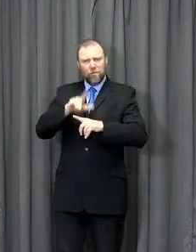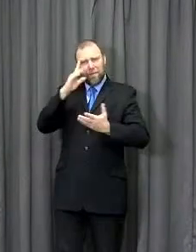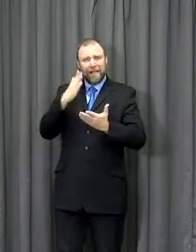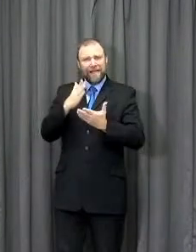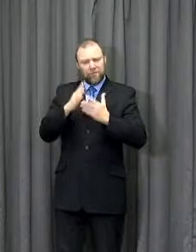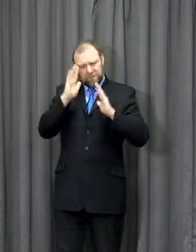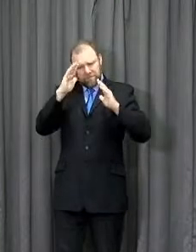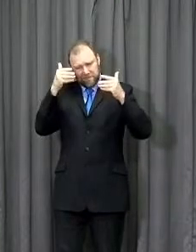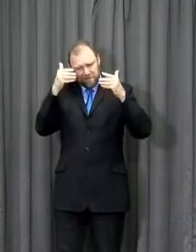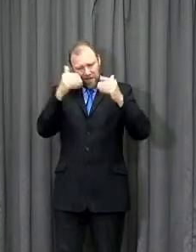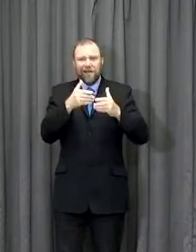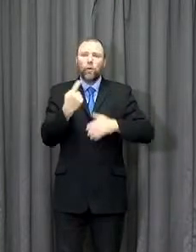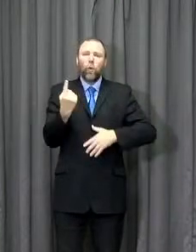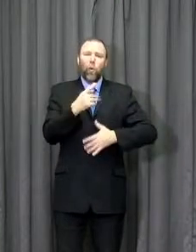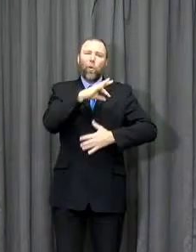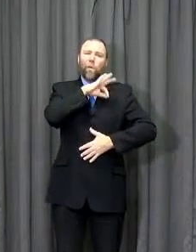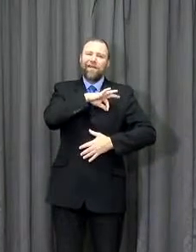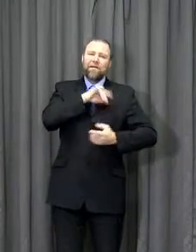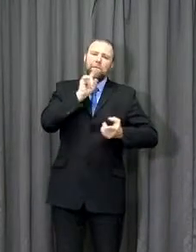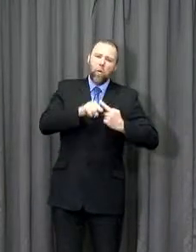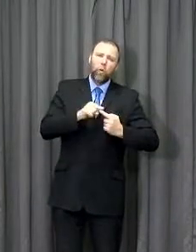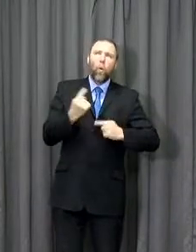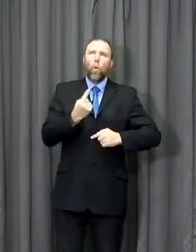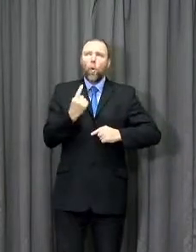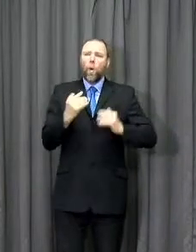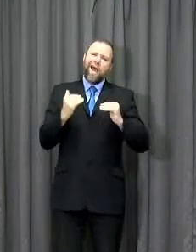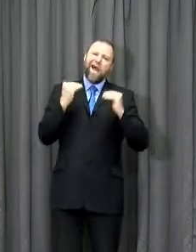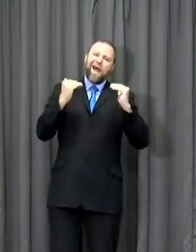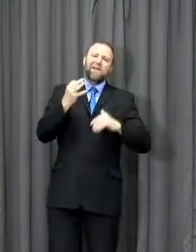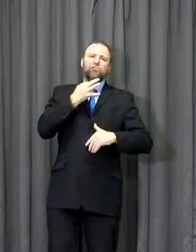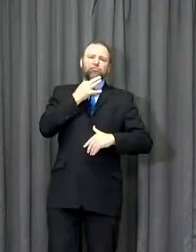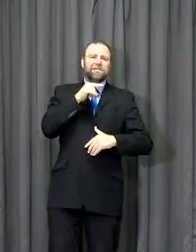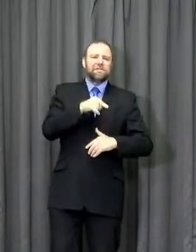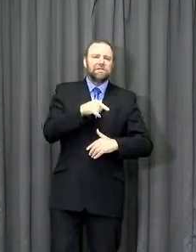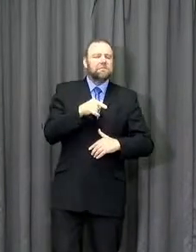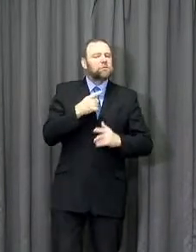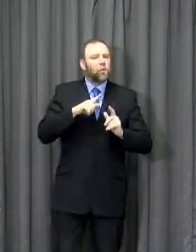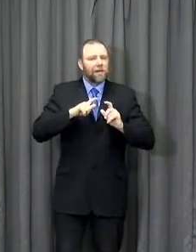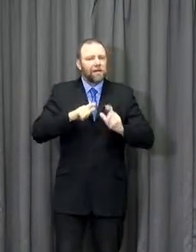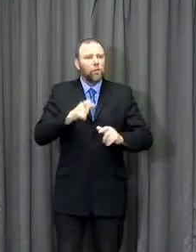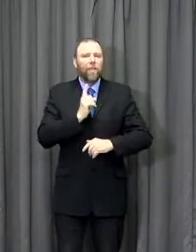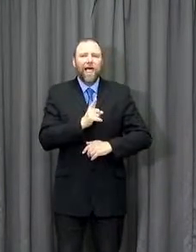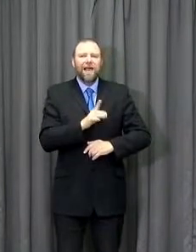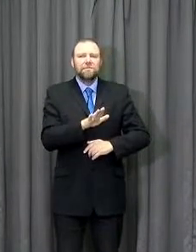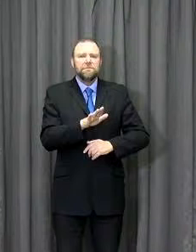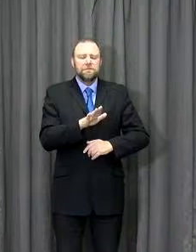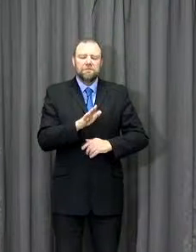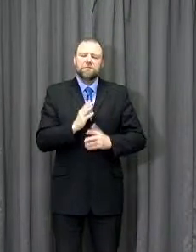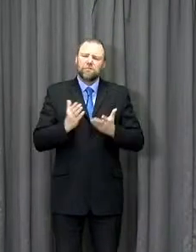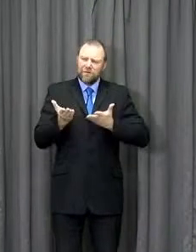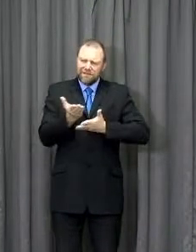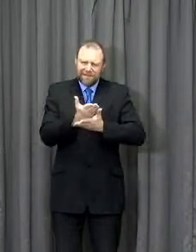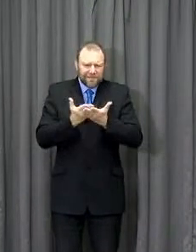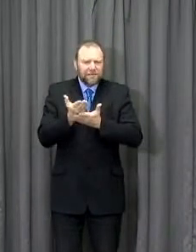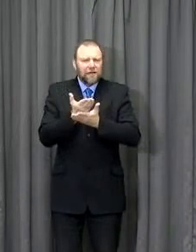the best benefit or who are most at risk. So we will continue down that route, and that discussion about